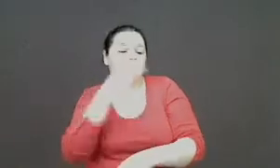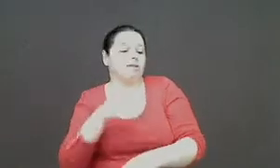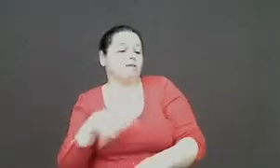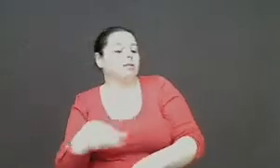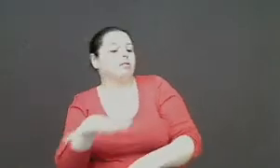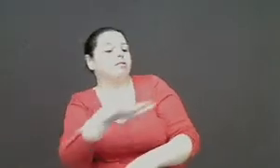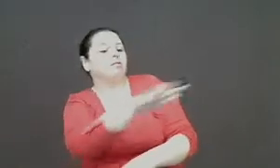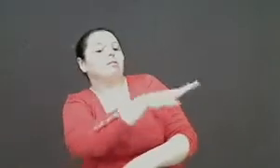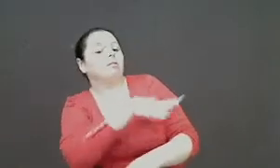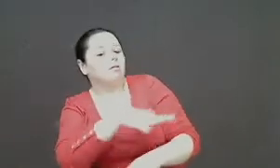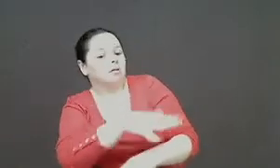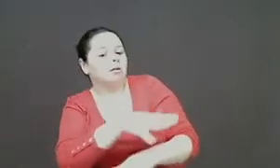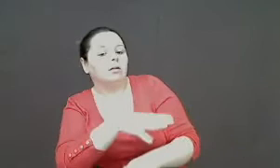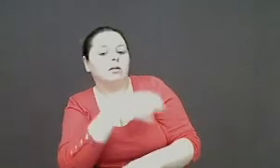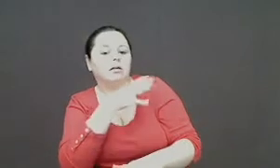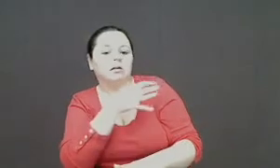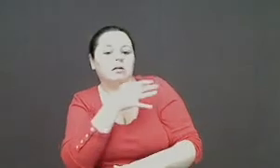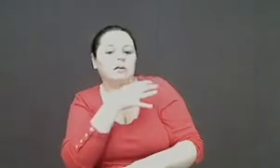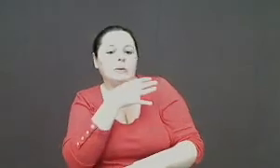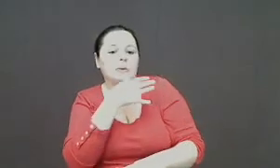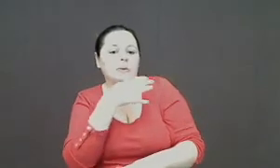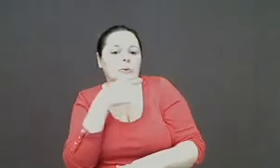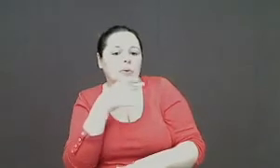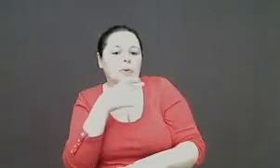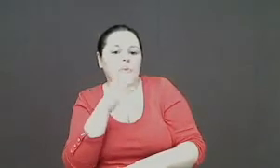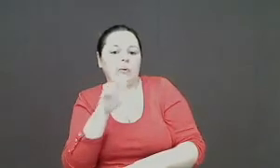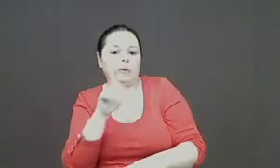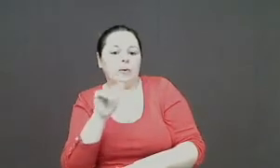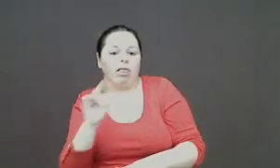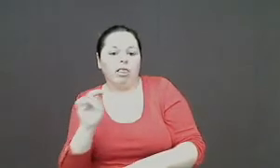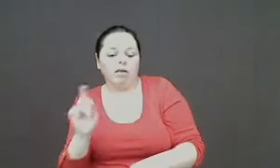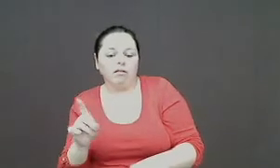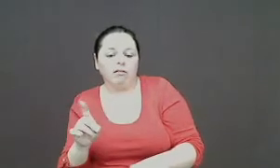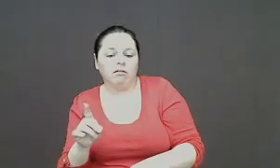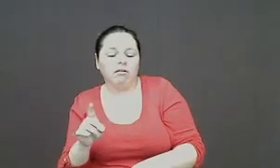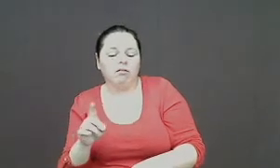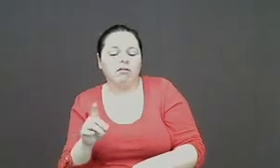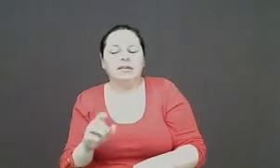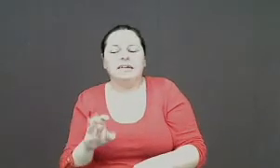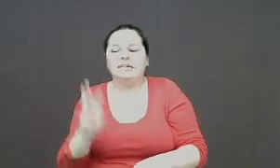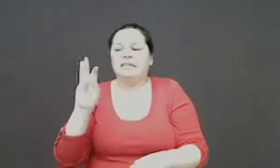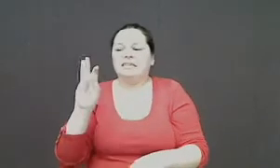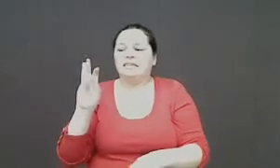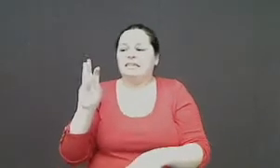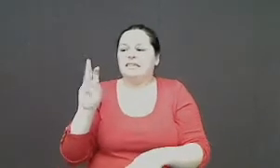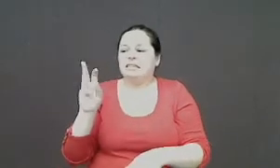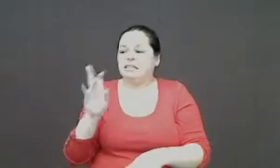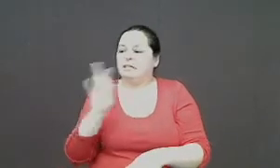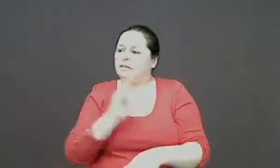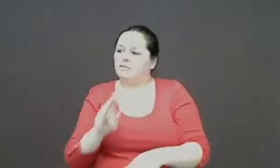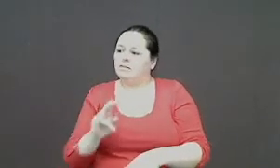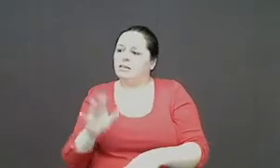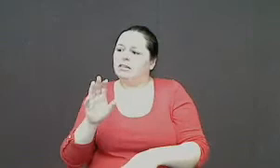it was really only with the advent of the age of exploration in the 16th, 17th century that it became